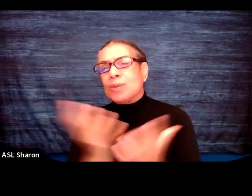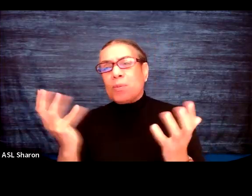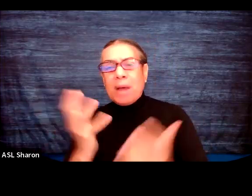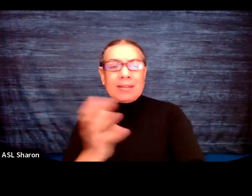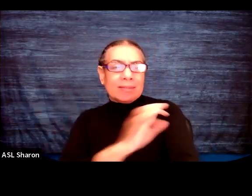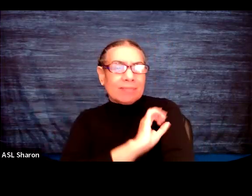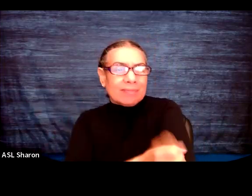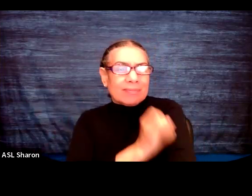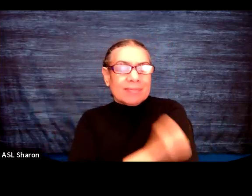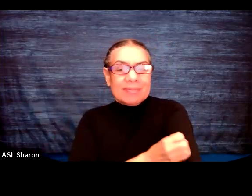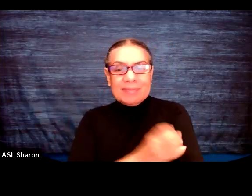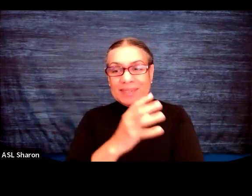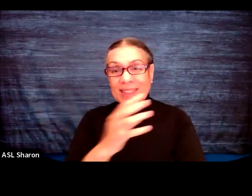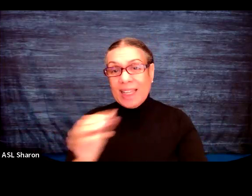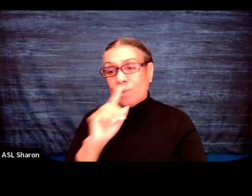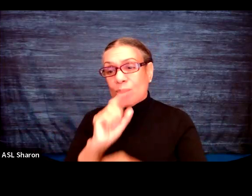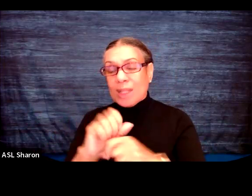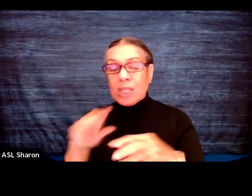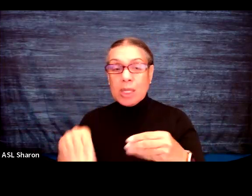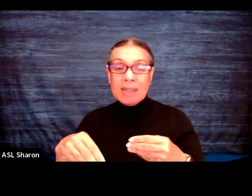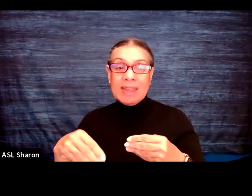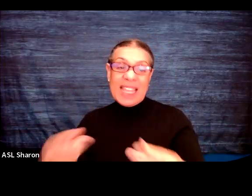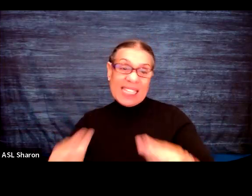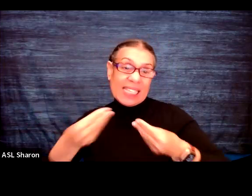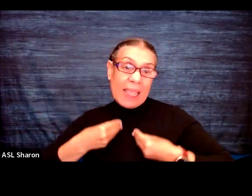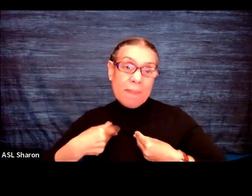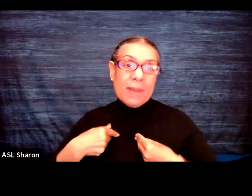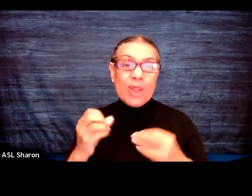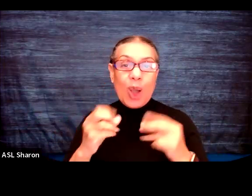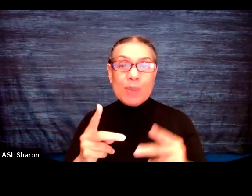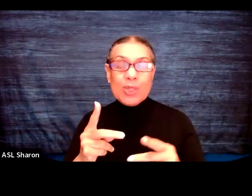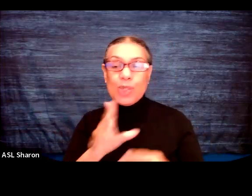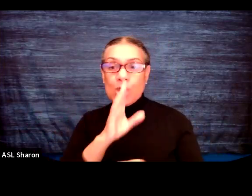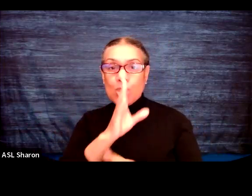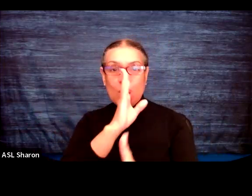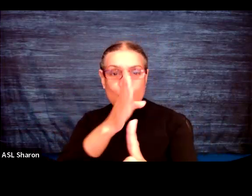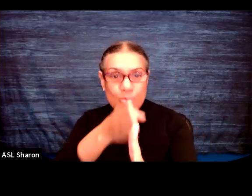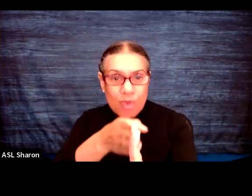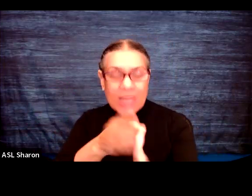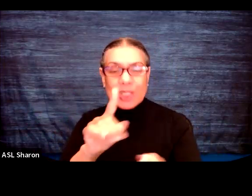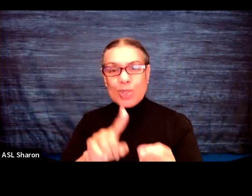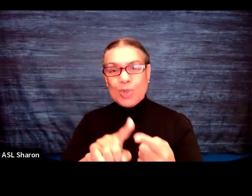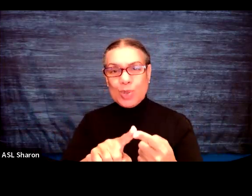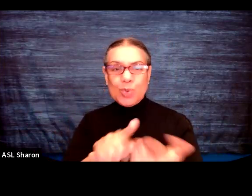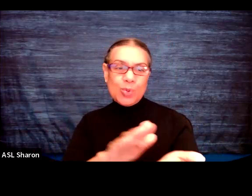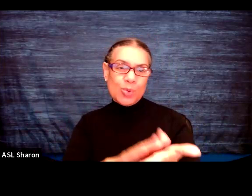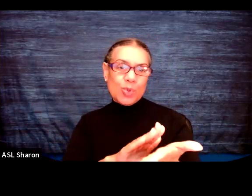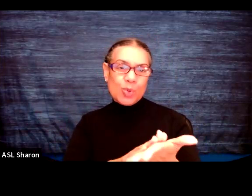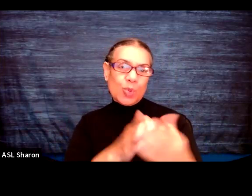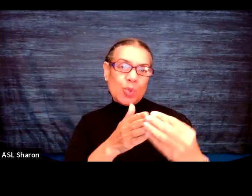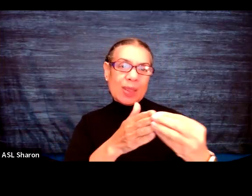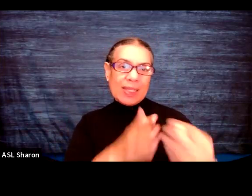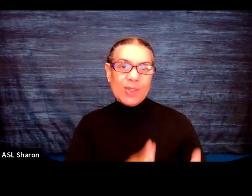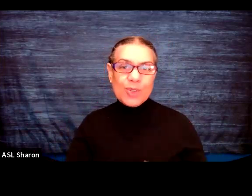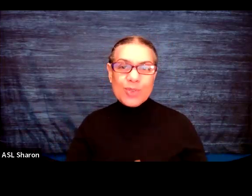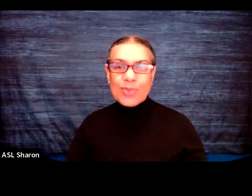enthusiasm. And it was really provided me with an opportunity to talk directly to a number of school leaders. And I did talk to folks from